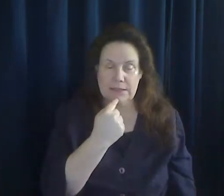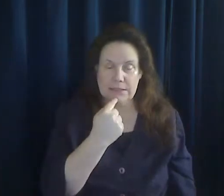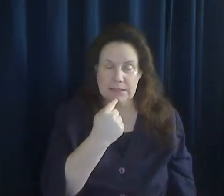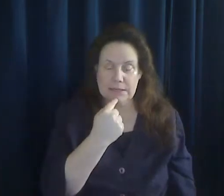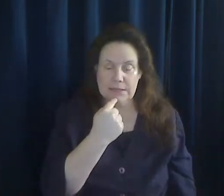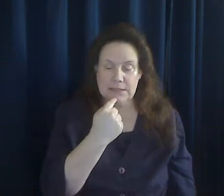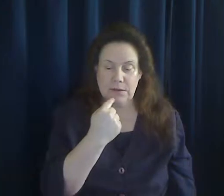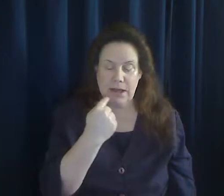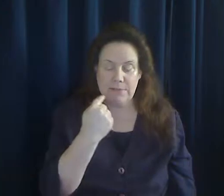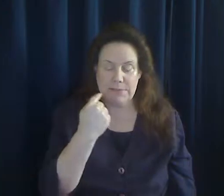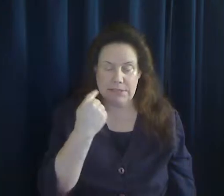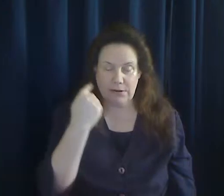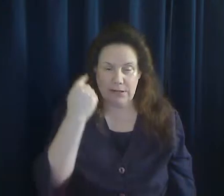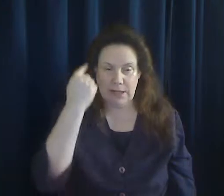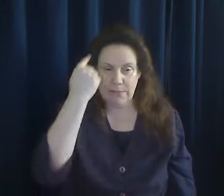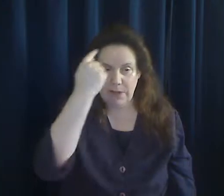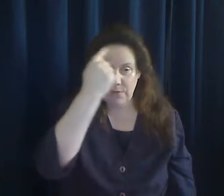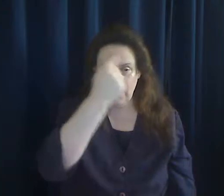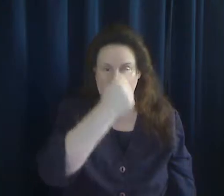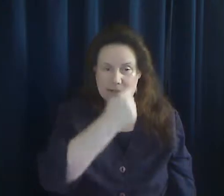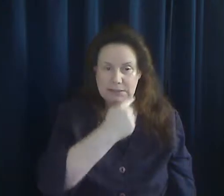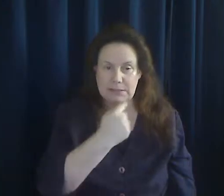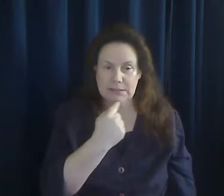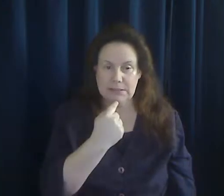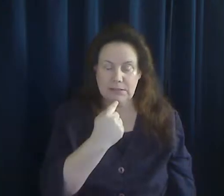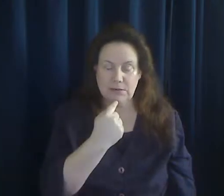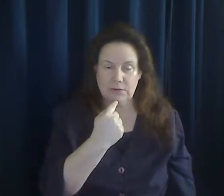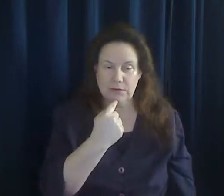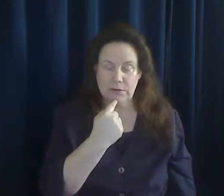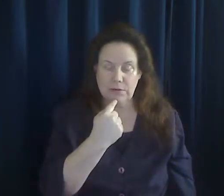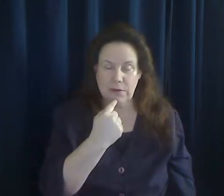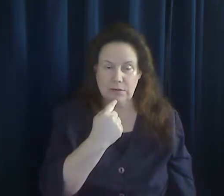face. So I'm starting at my right and going around.